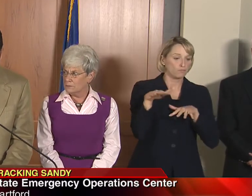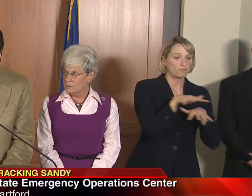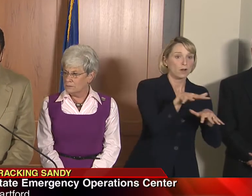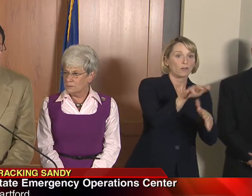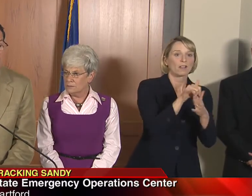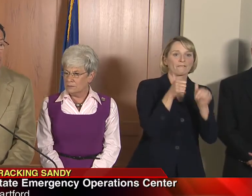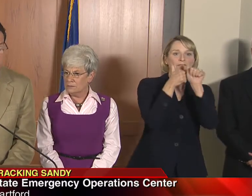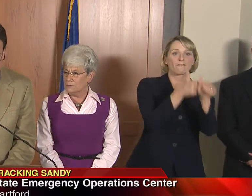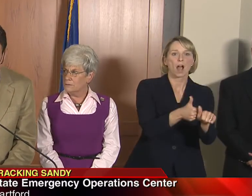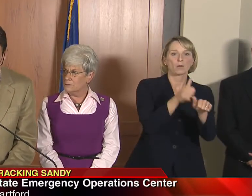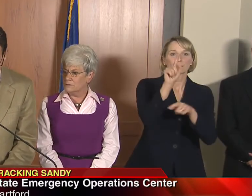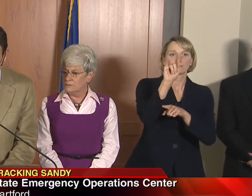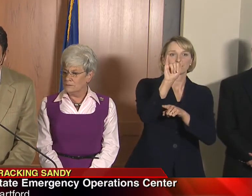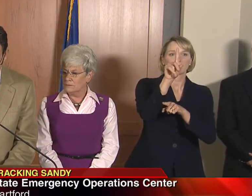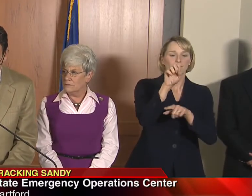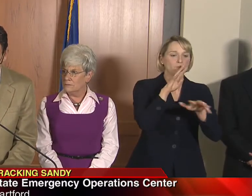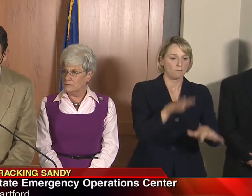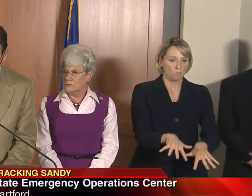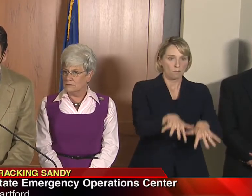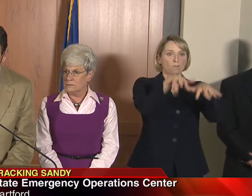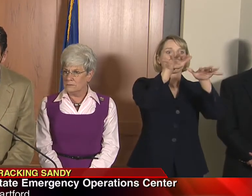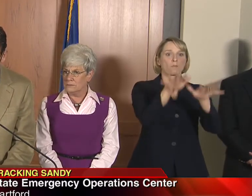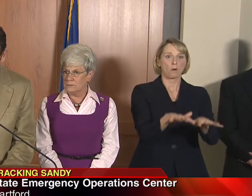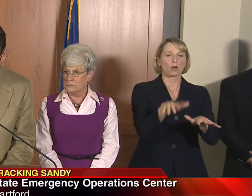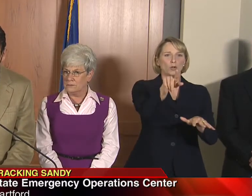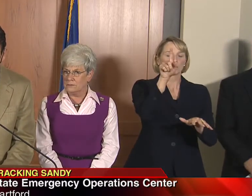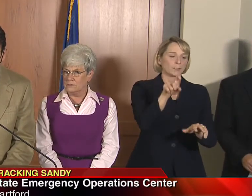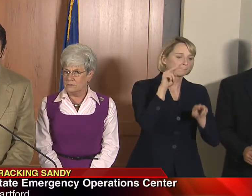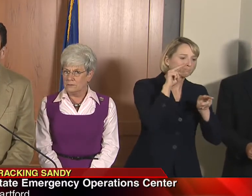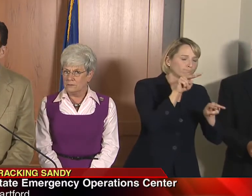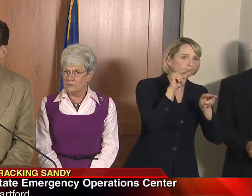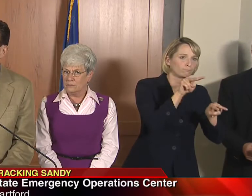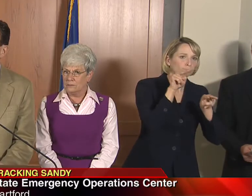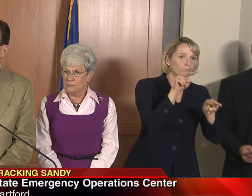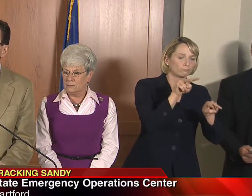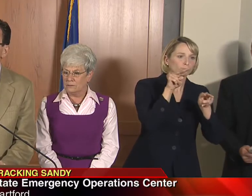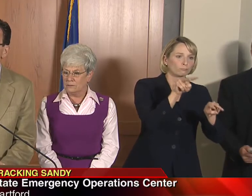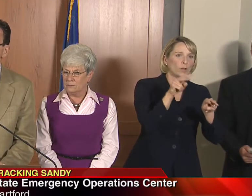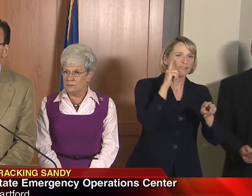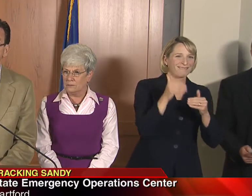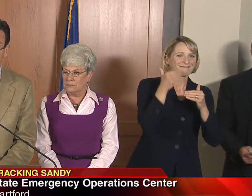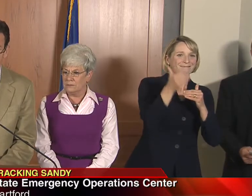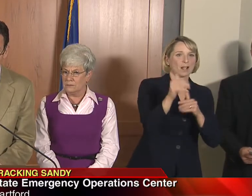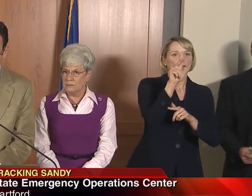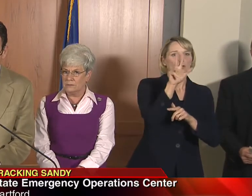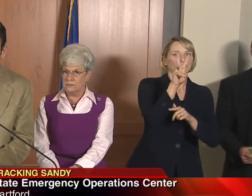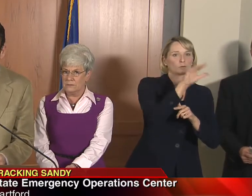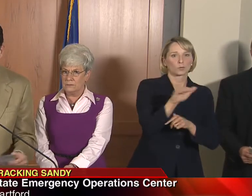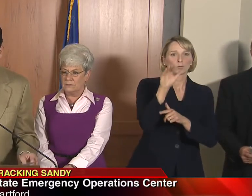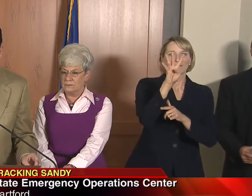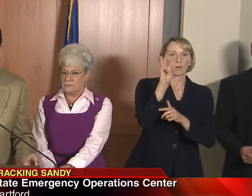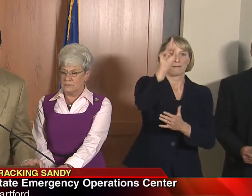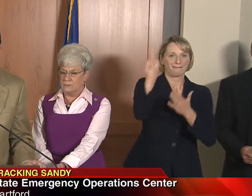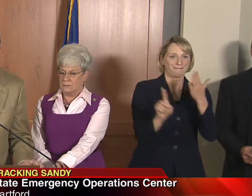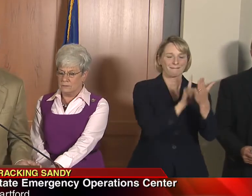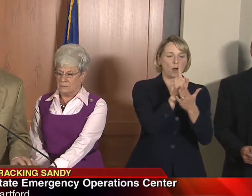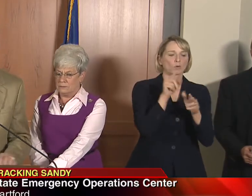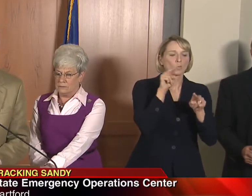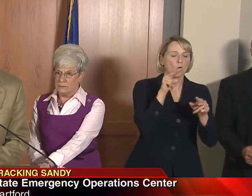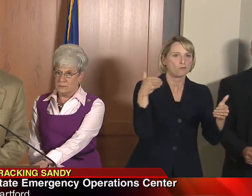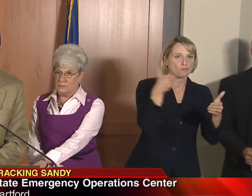the tides, even a little bit, you need to keep a close eye on developments over the next 36 to 40 hours as